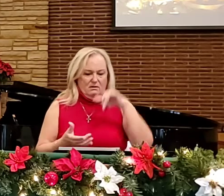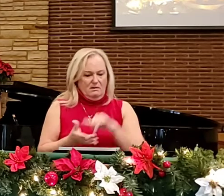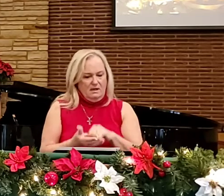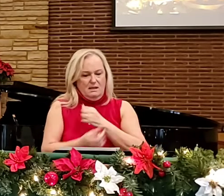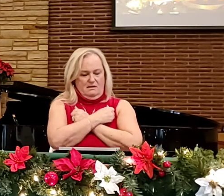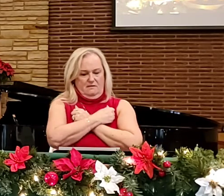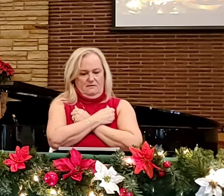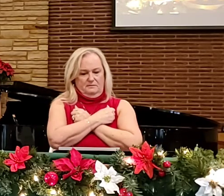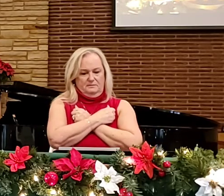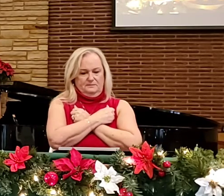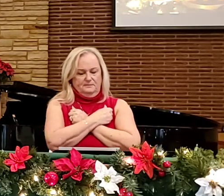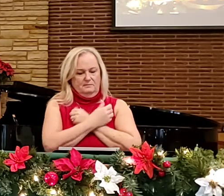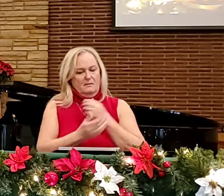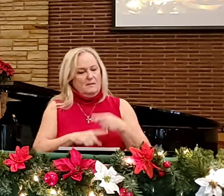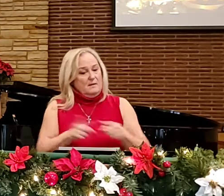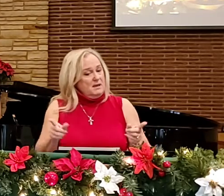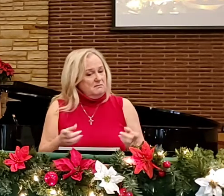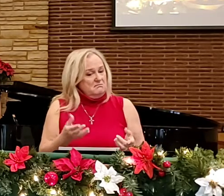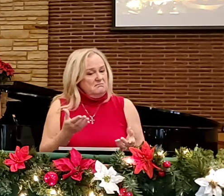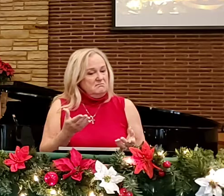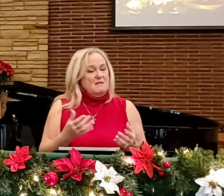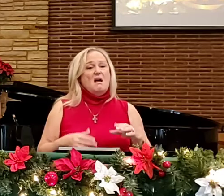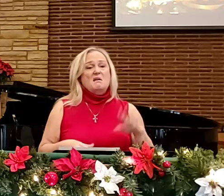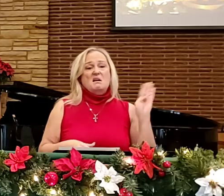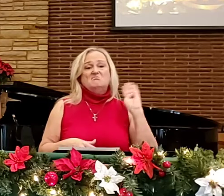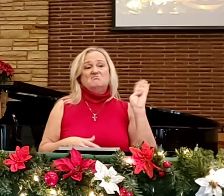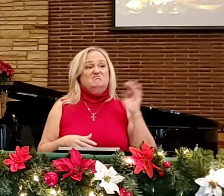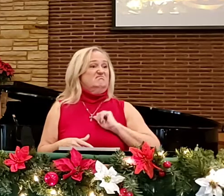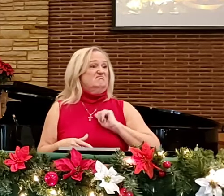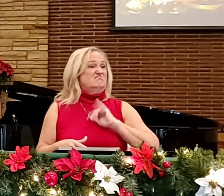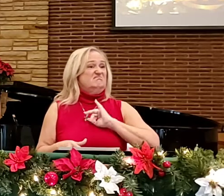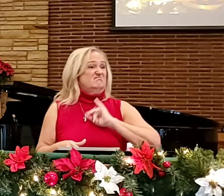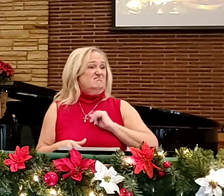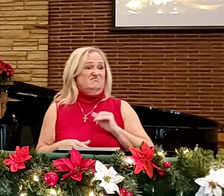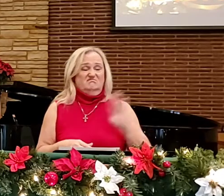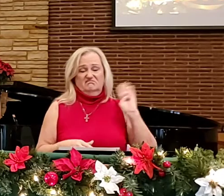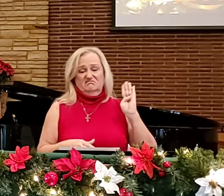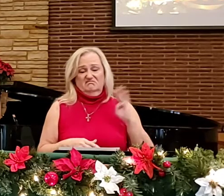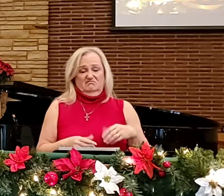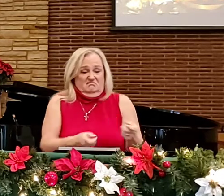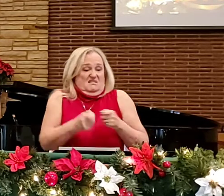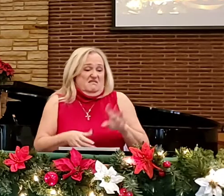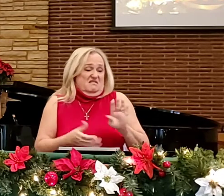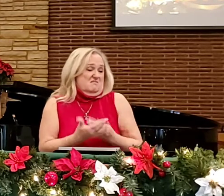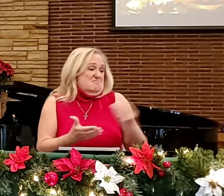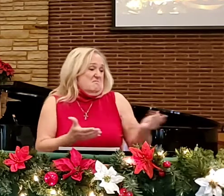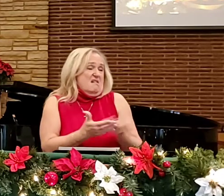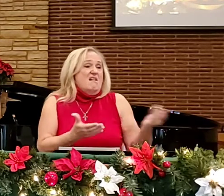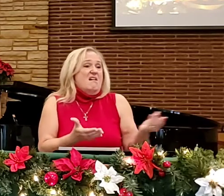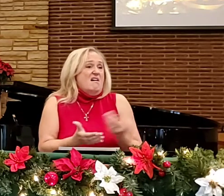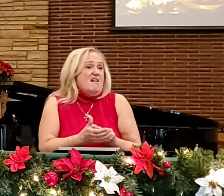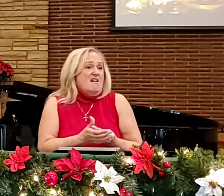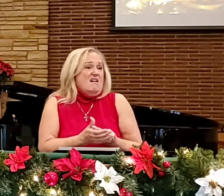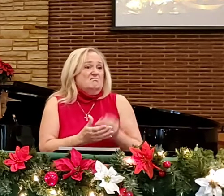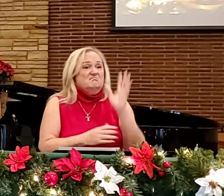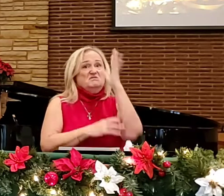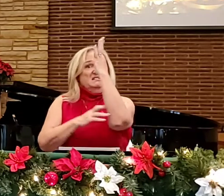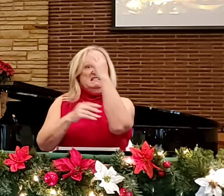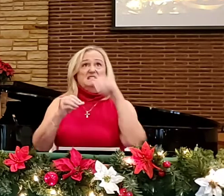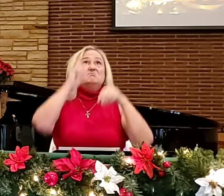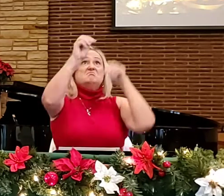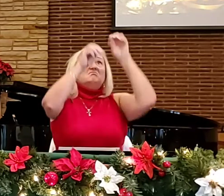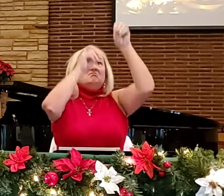love. But frankly, I'm too busy. I have gifts to buy and trees to